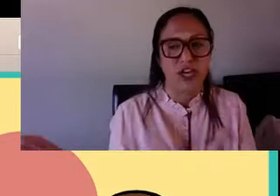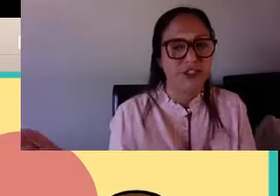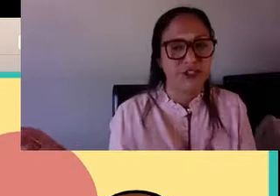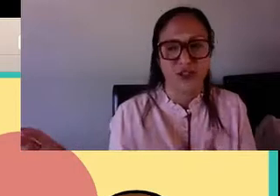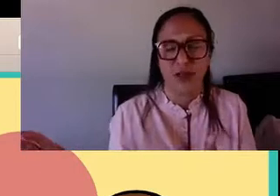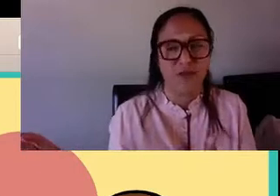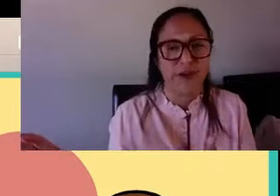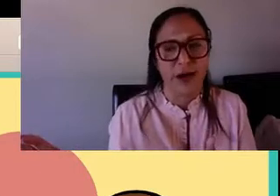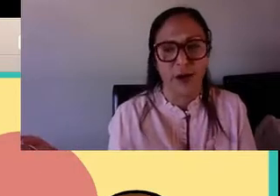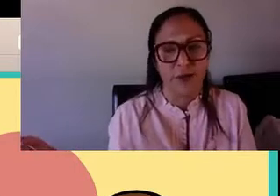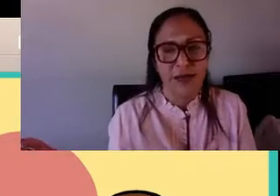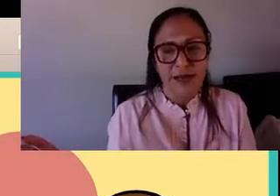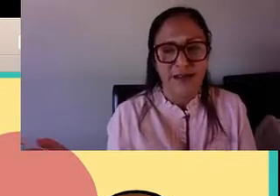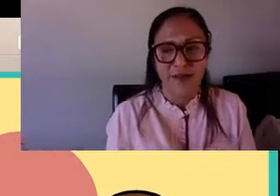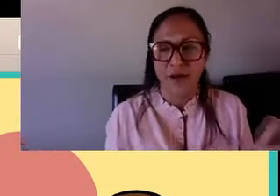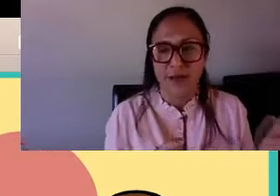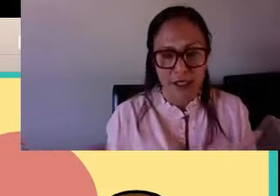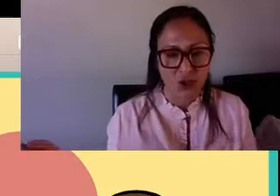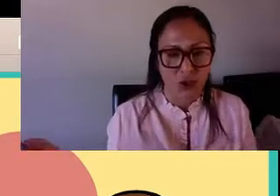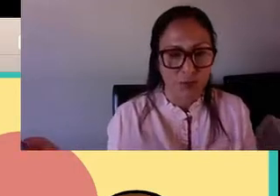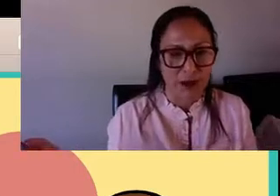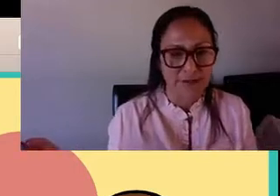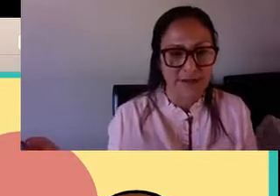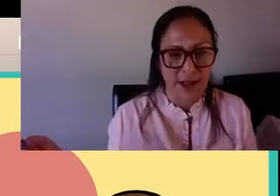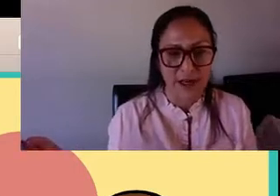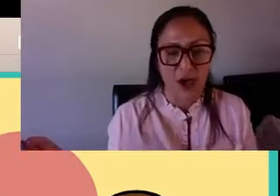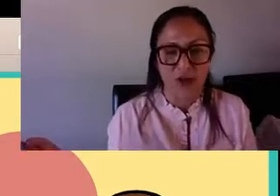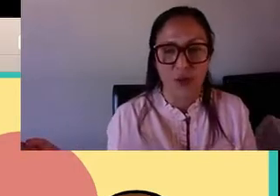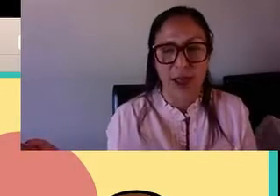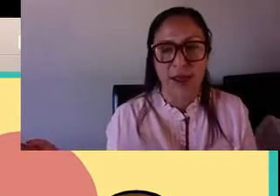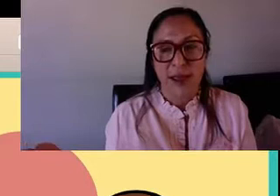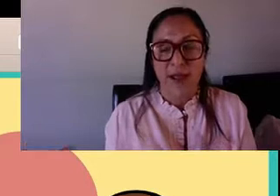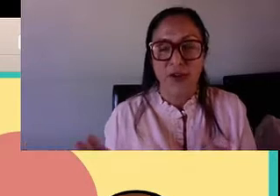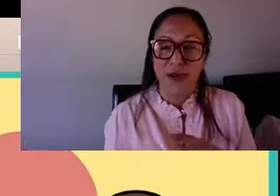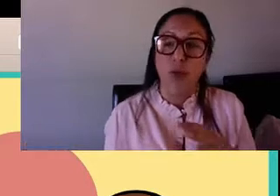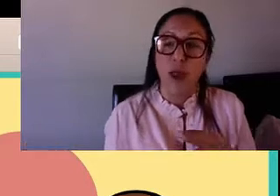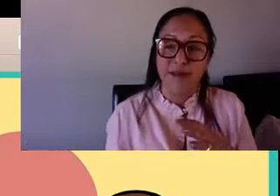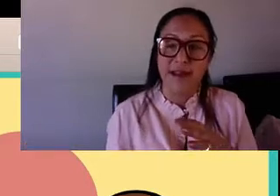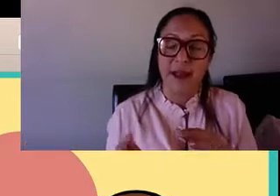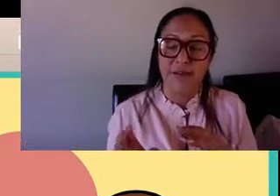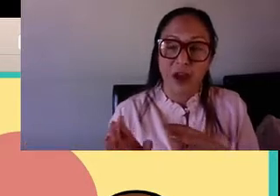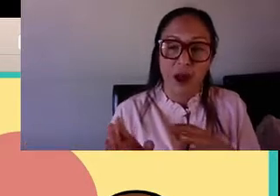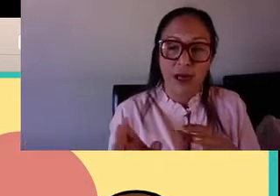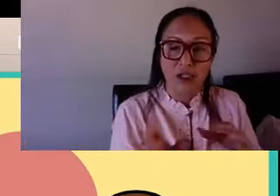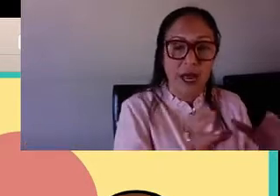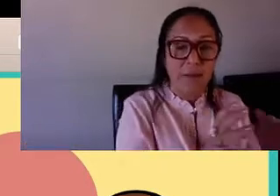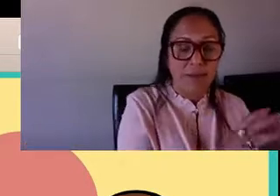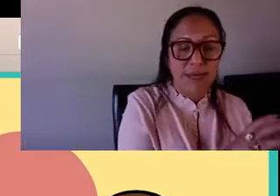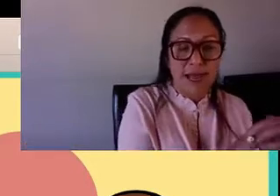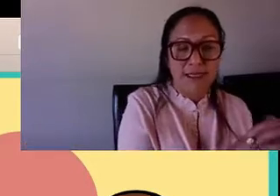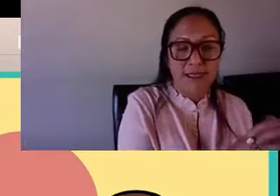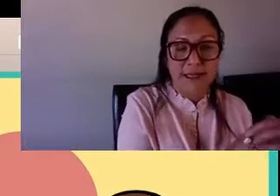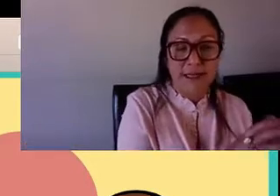the gestures on their very own. It's a very natural process that kind of goes away. And there is a way to kind of gradually help